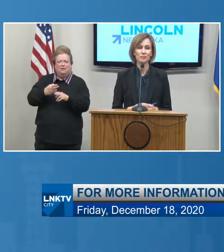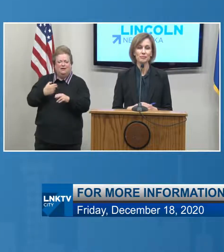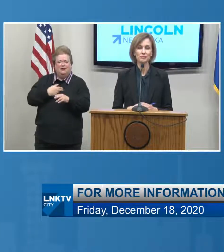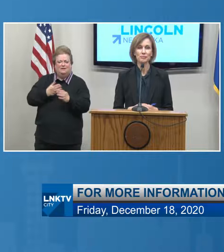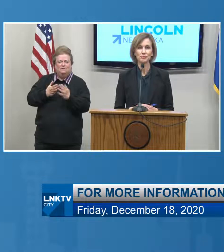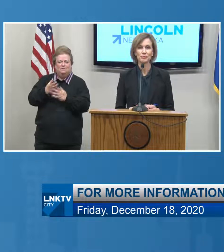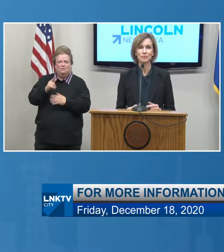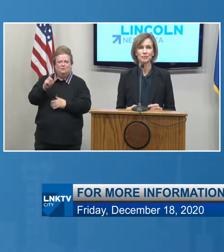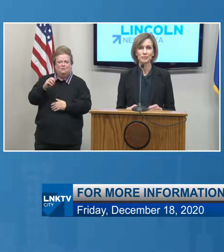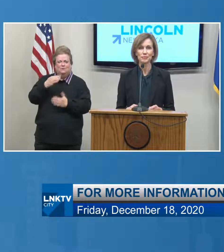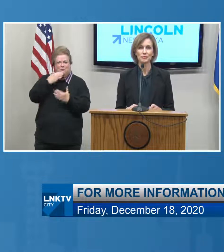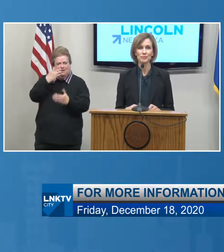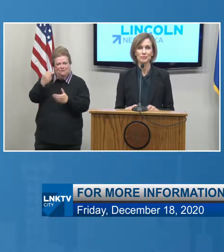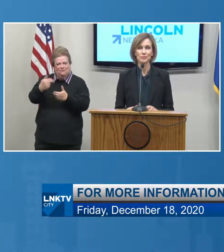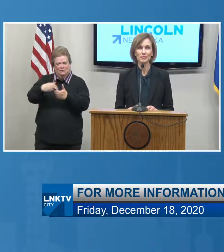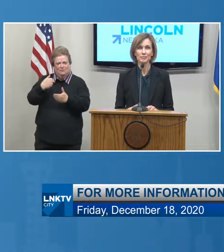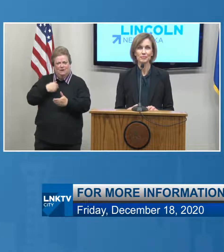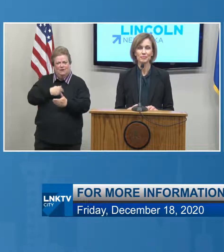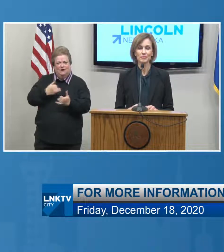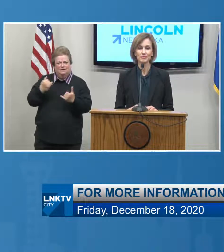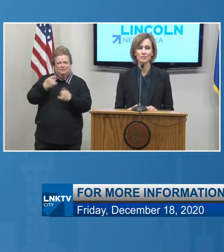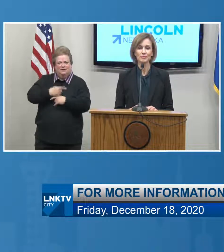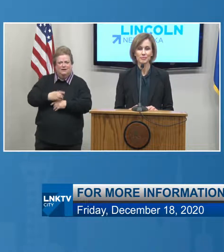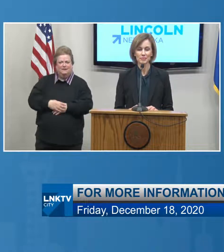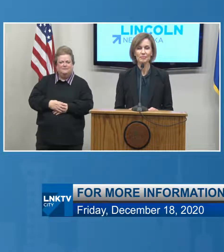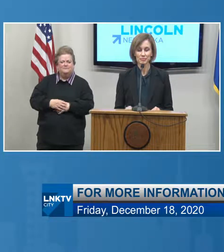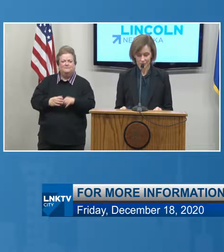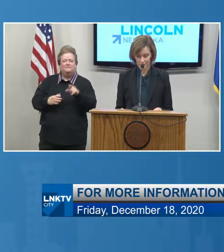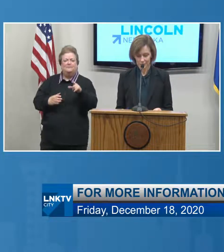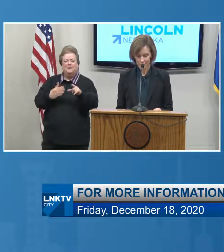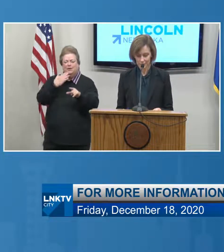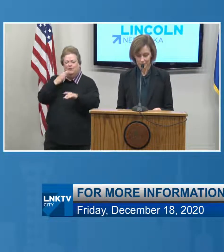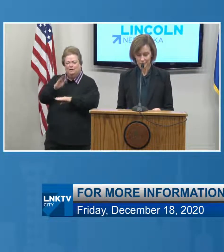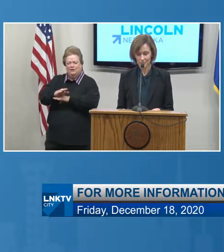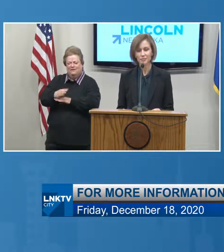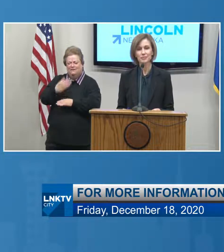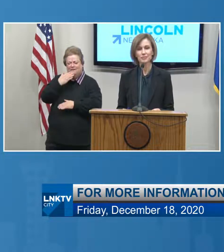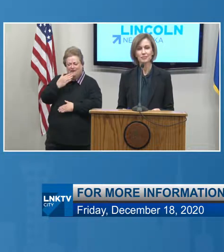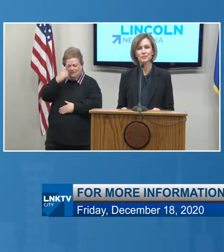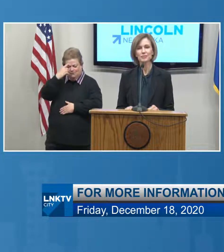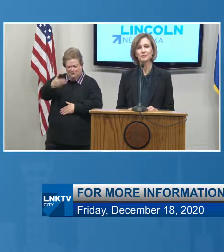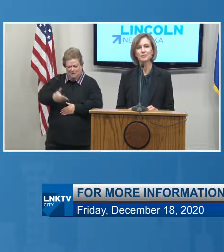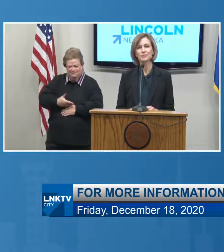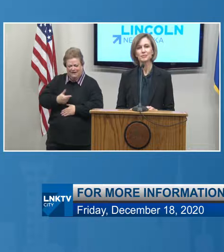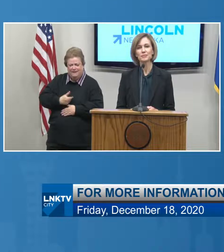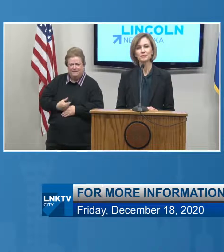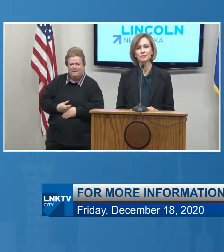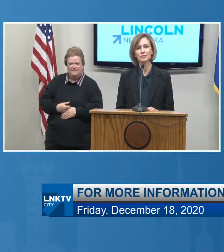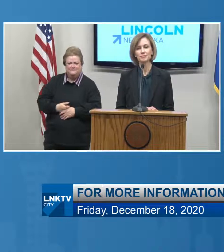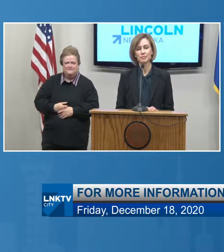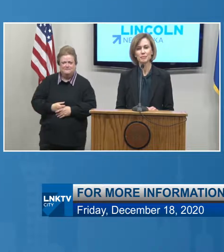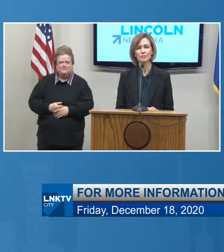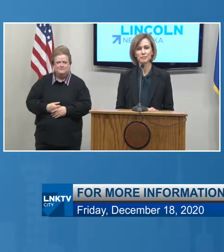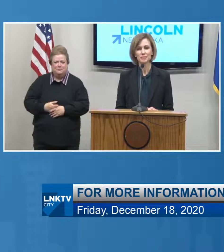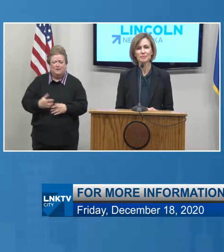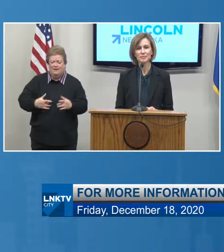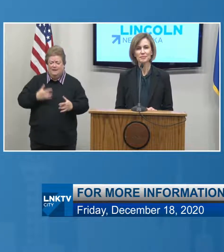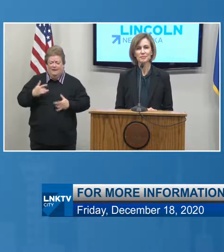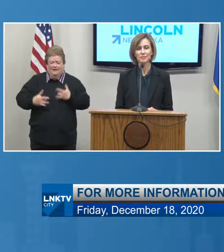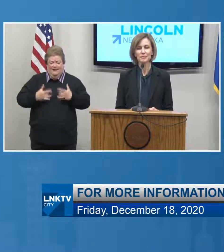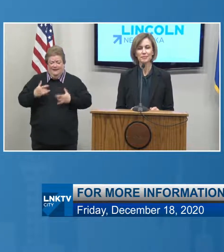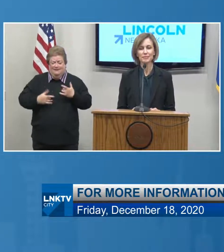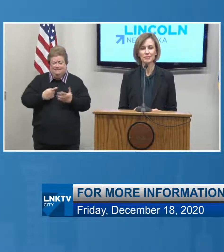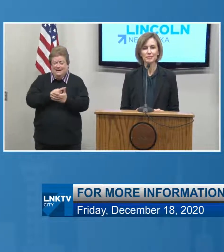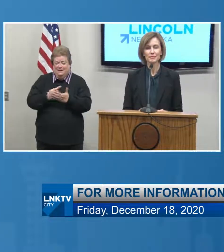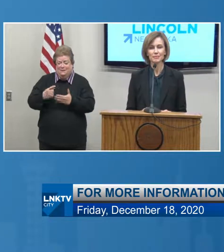Derek. Good afternoon, Mayor. Thank you for the invite. It's been an exciting week at